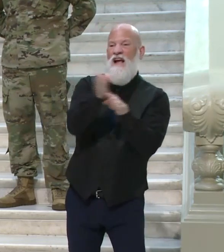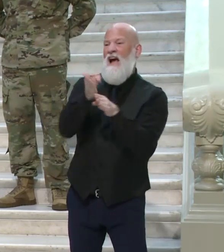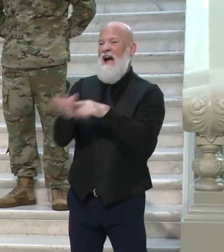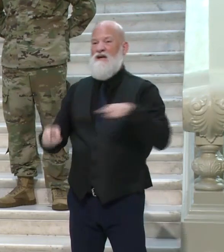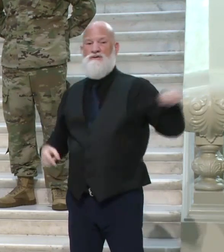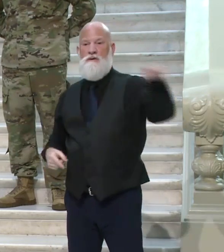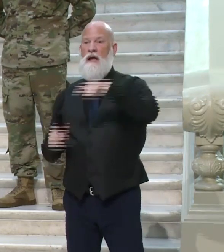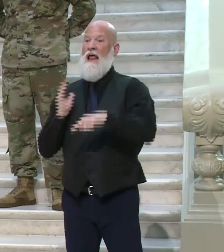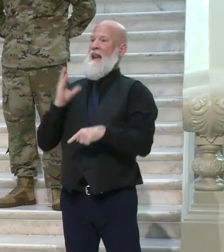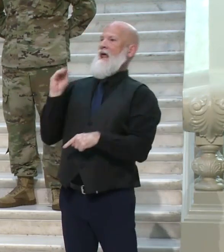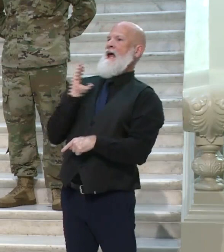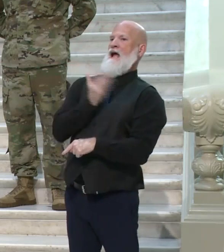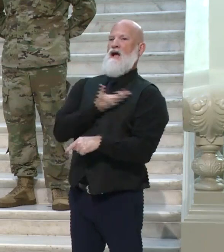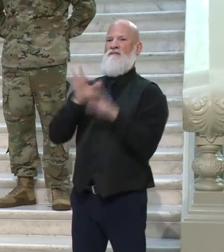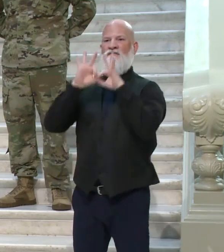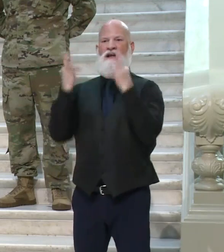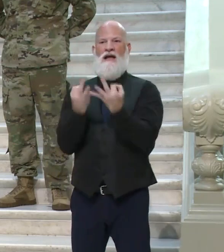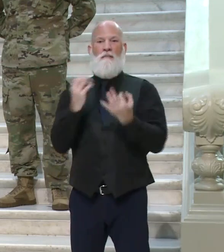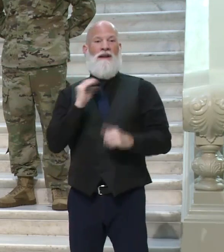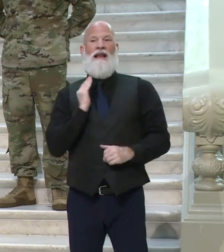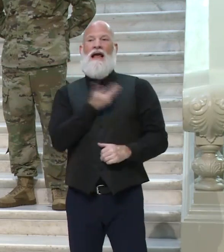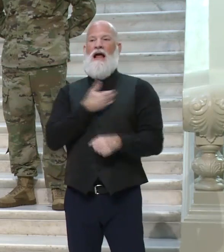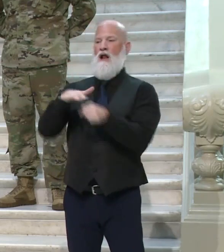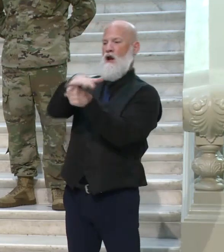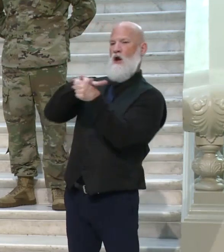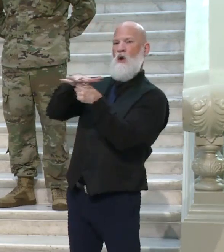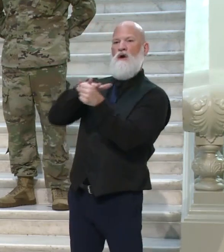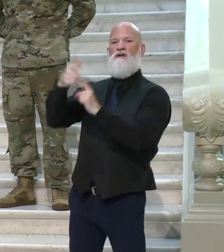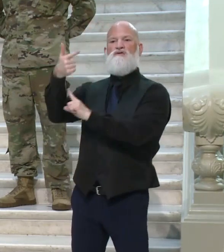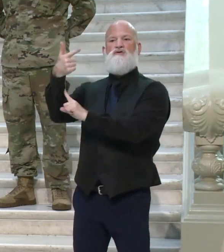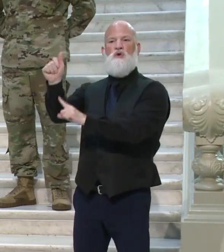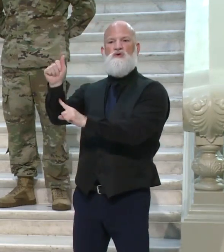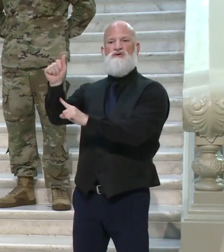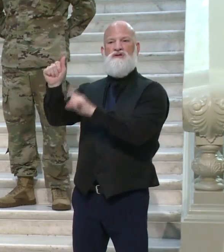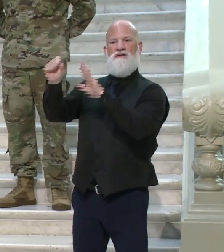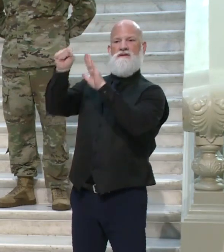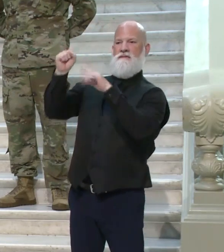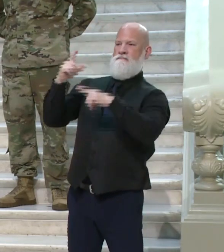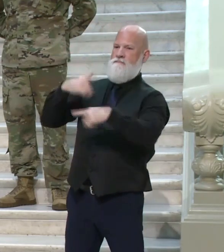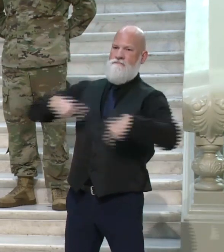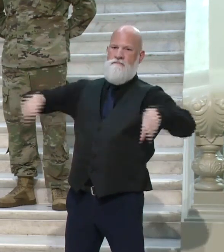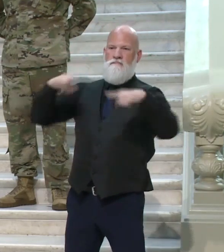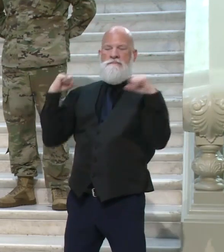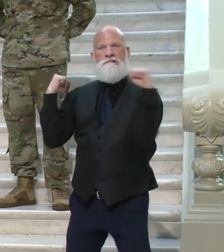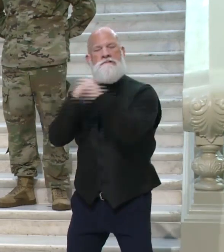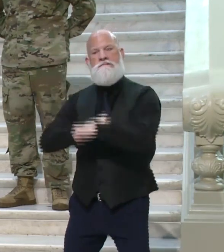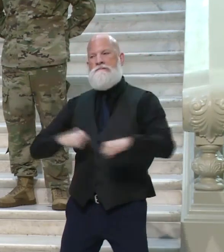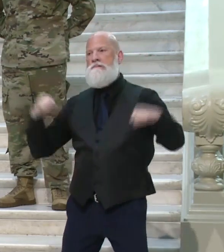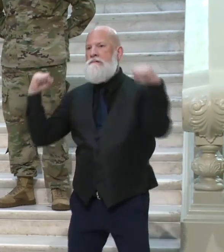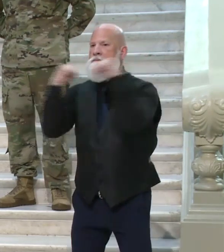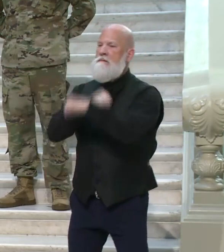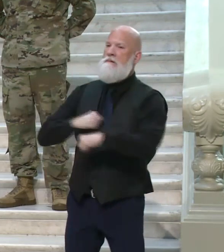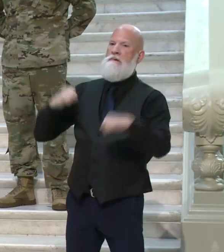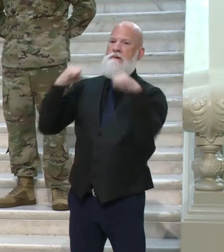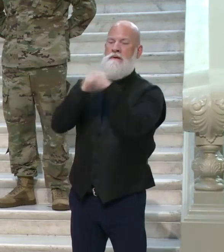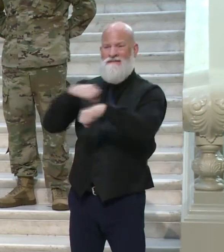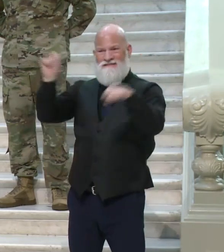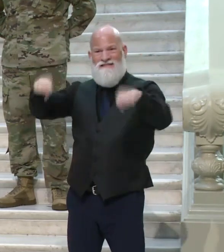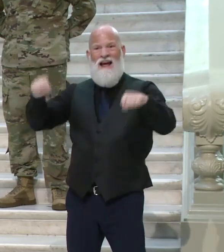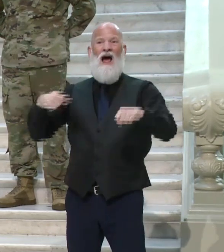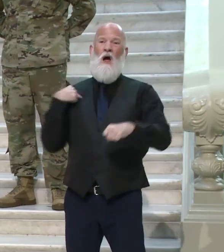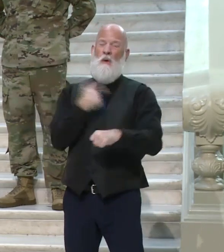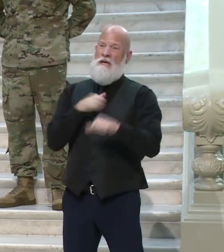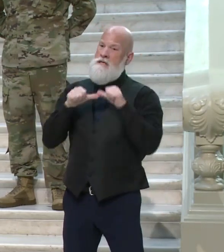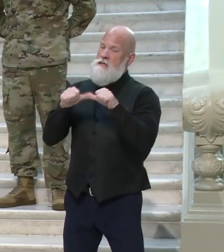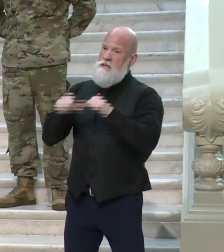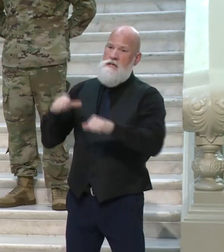Georgia's battle with COVID-19 in these facilities continues to wage on, and we are fighting it literally with everything